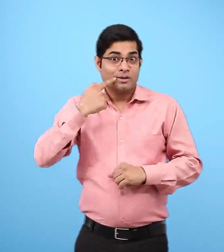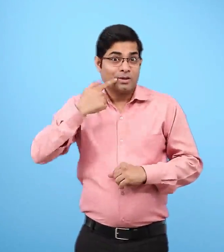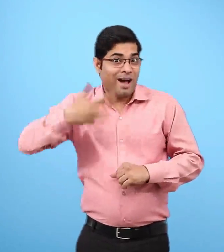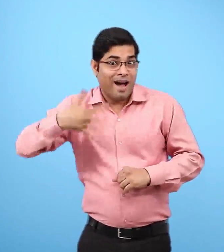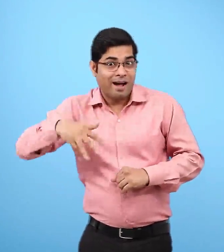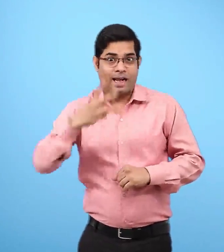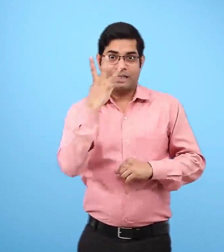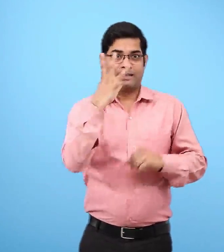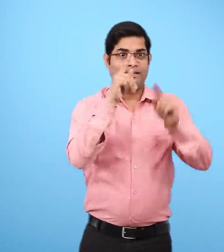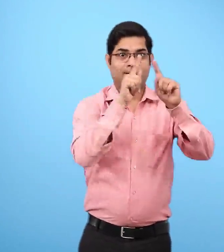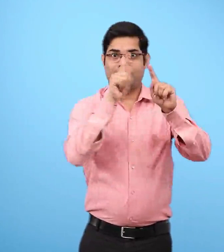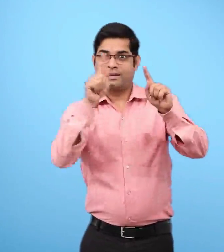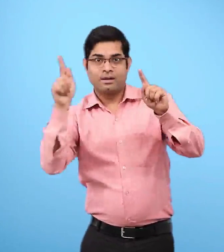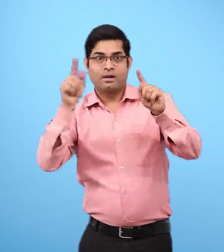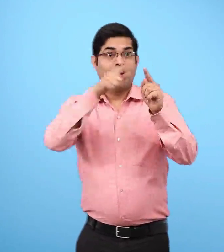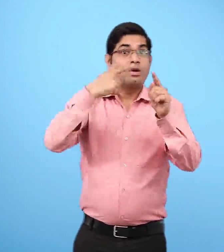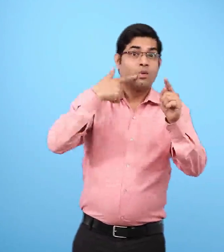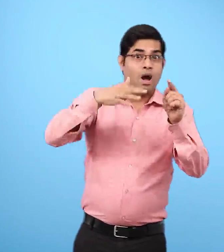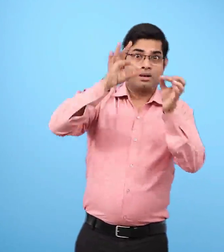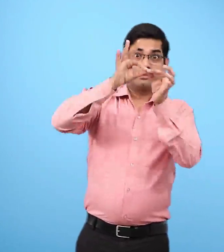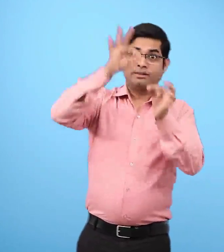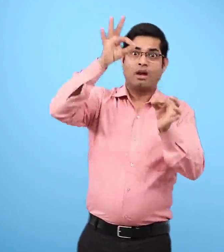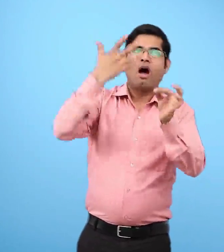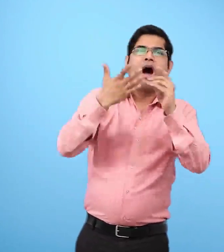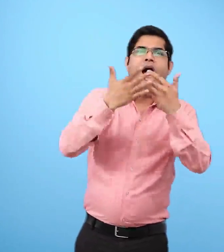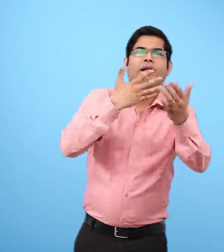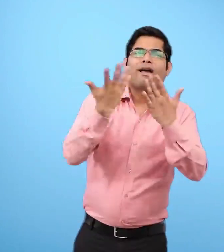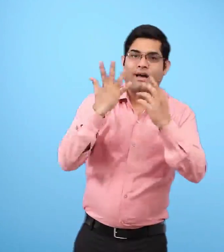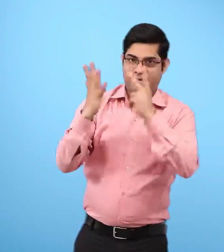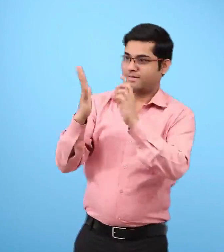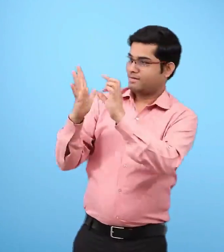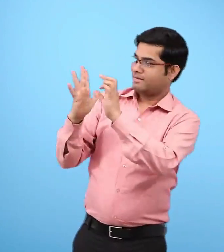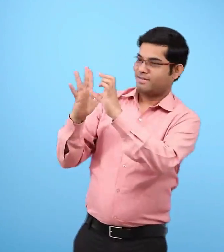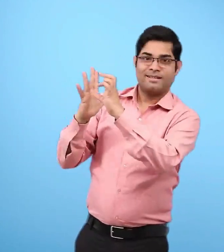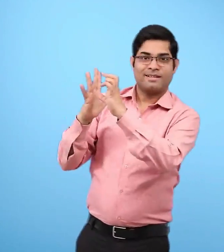Chili 1 is as long as your middle finger.